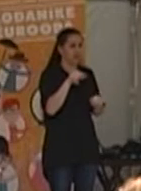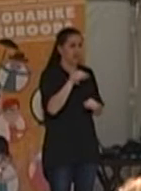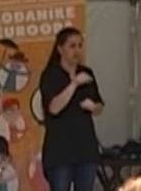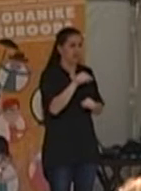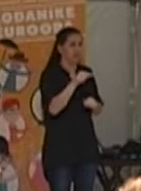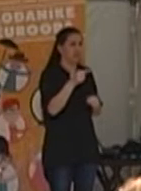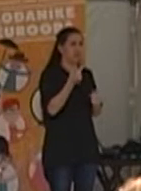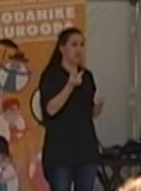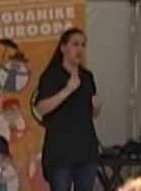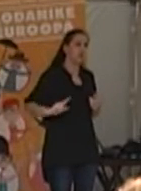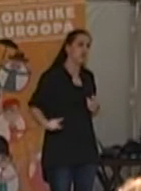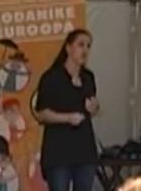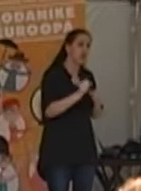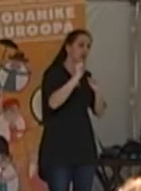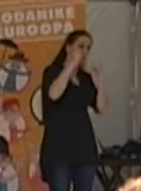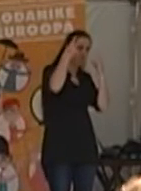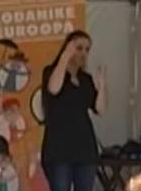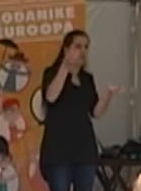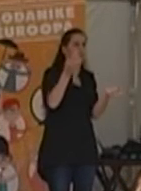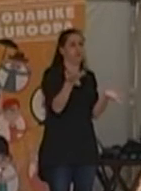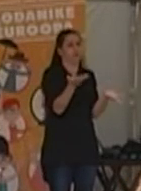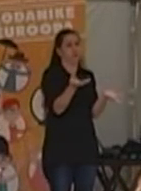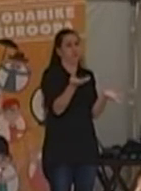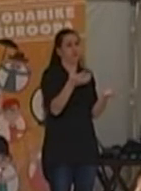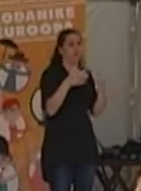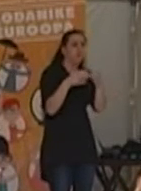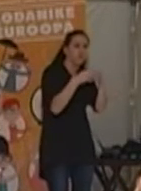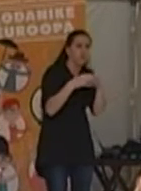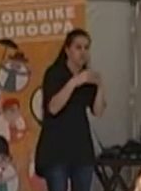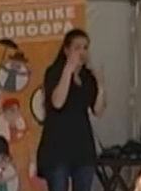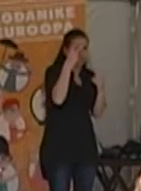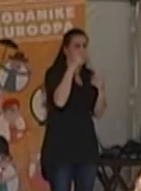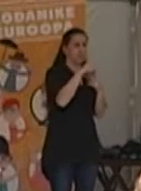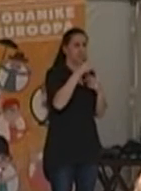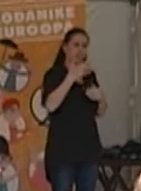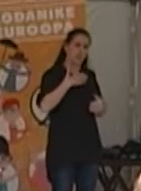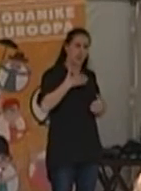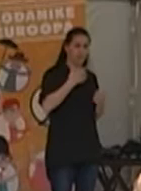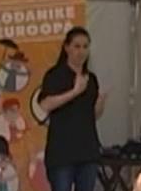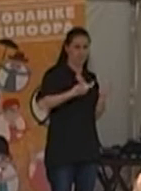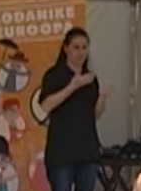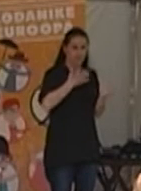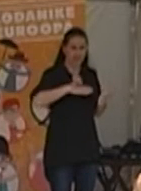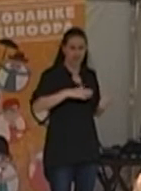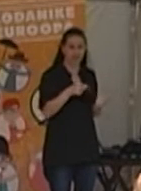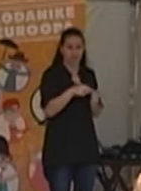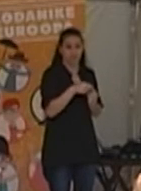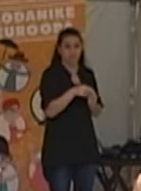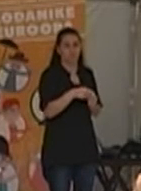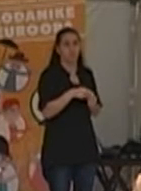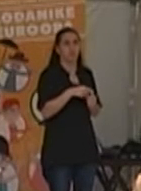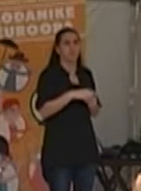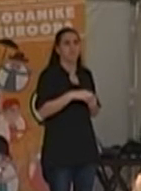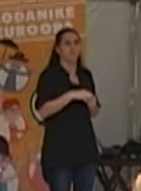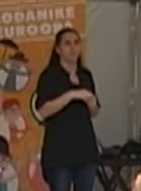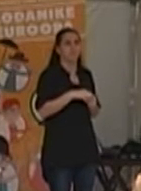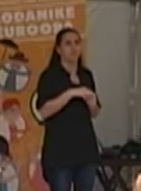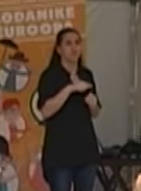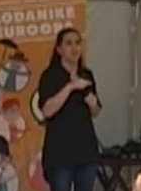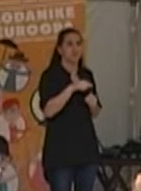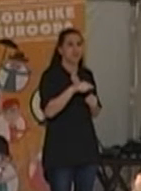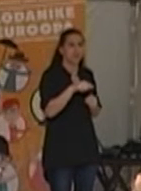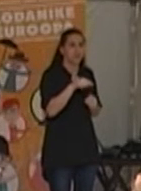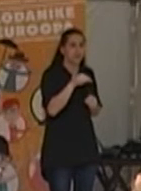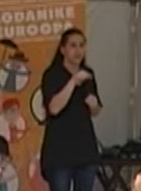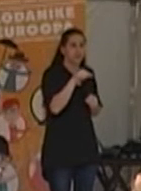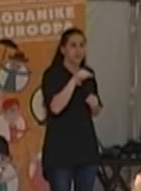security, social security system that we like so much and hope so much for, then I think we should have,